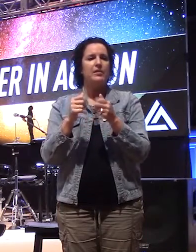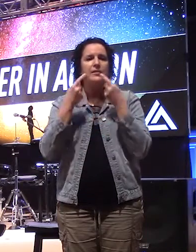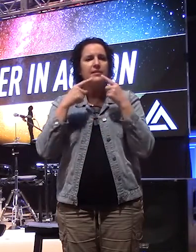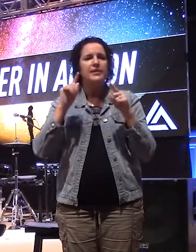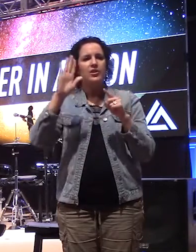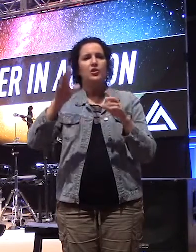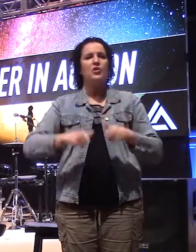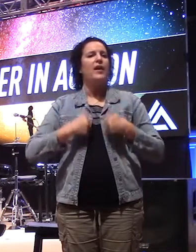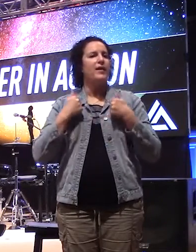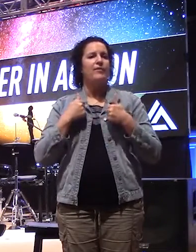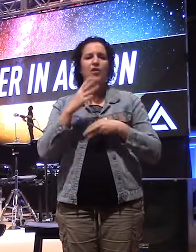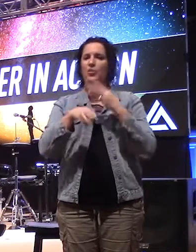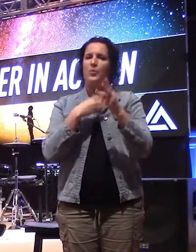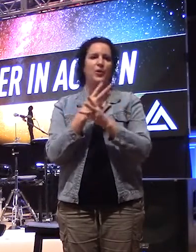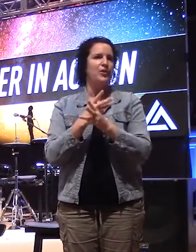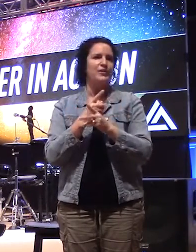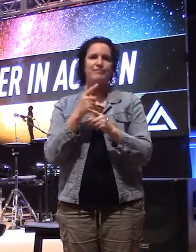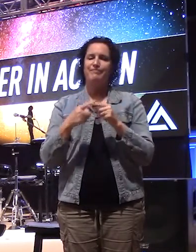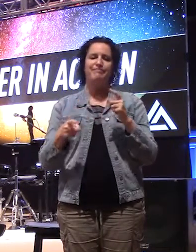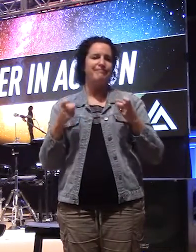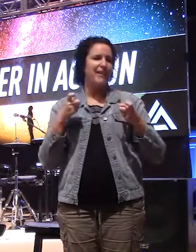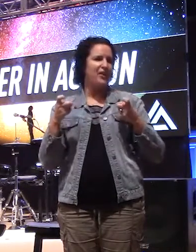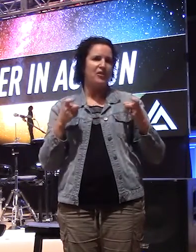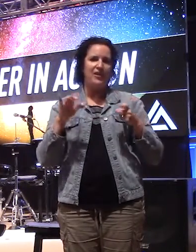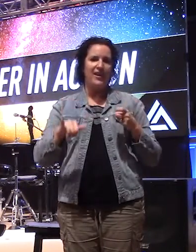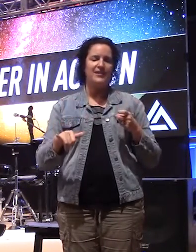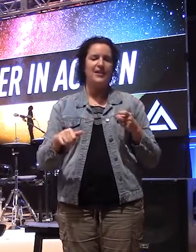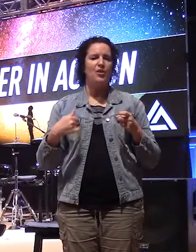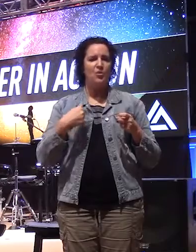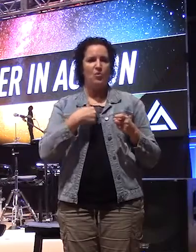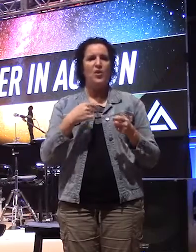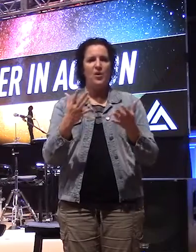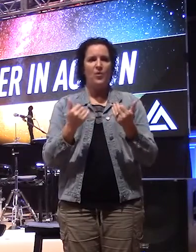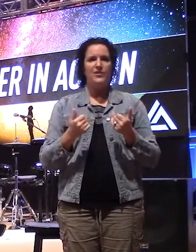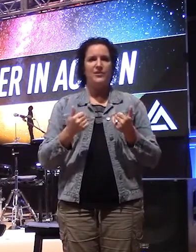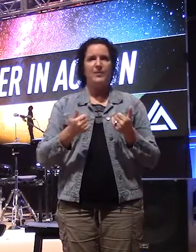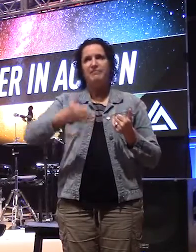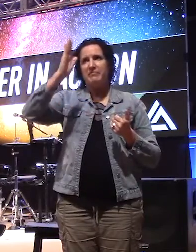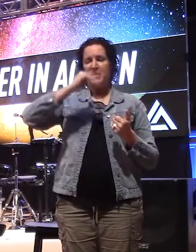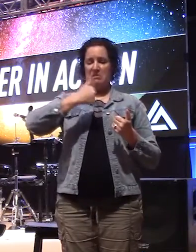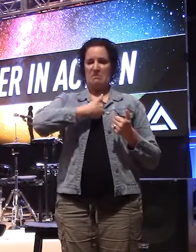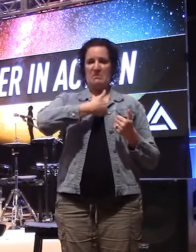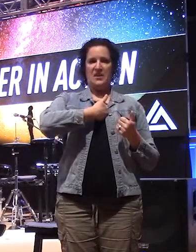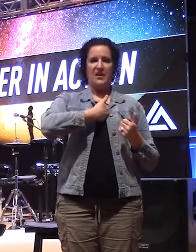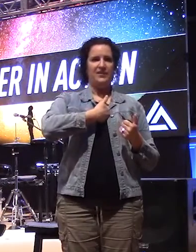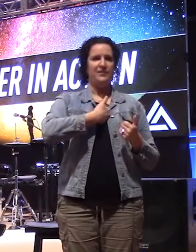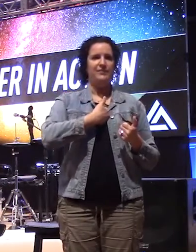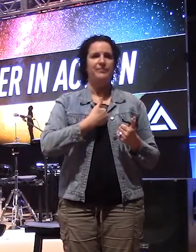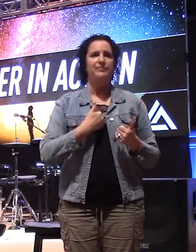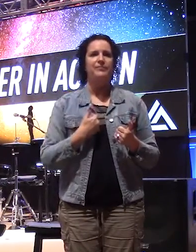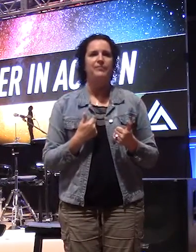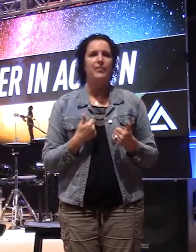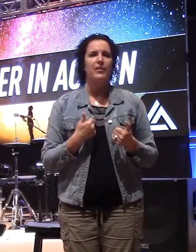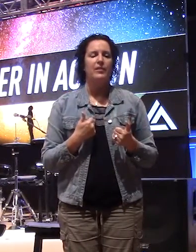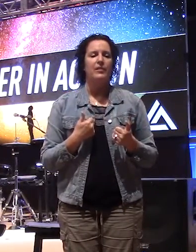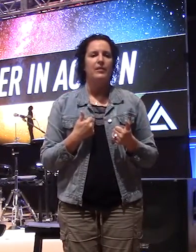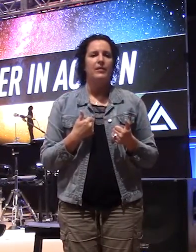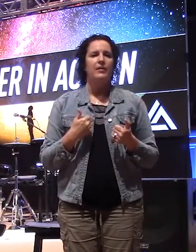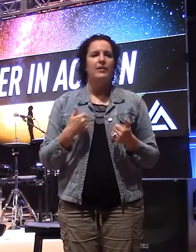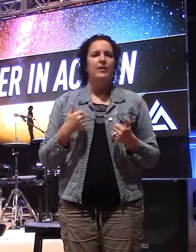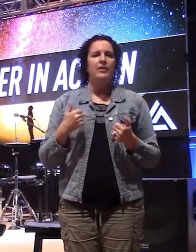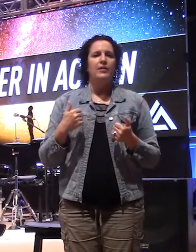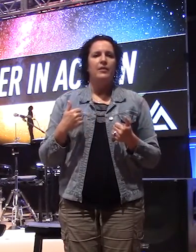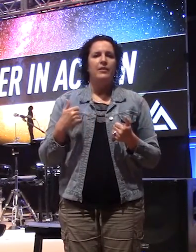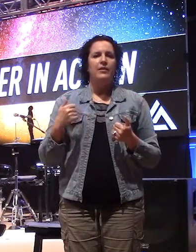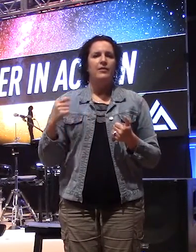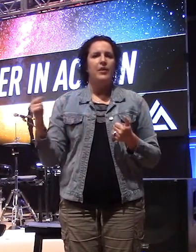that. We want to be our own God. There was a video years ago, Shirley MacLaine was trying to enlist people in the New Age movement.